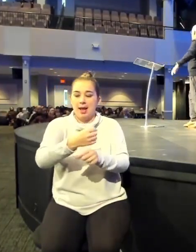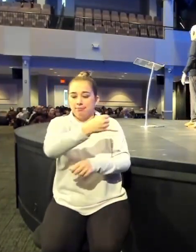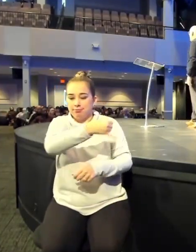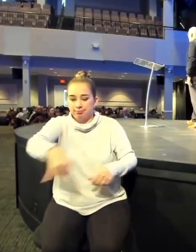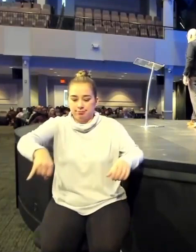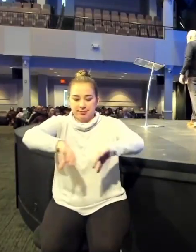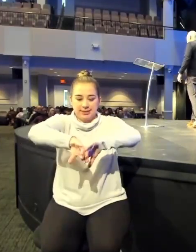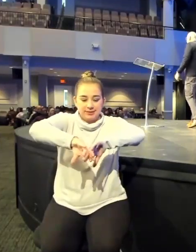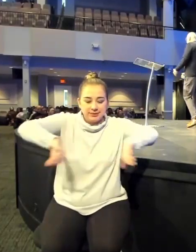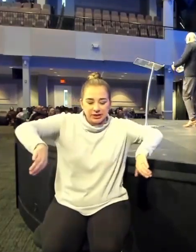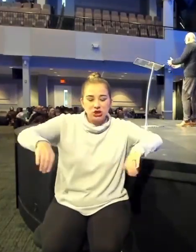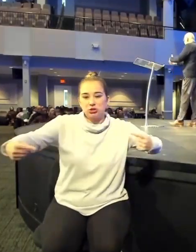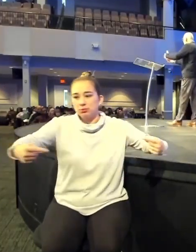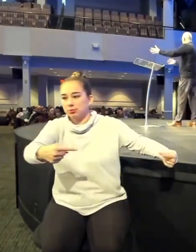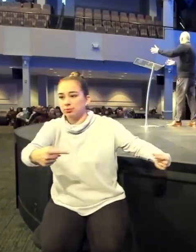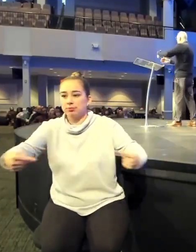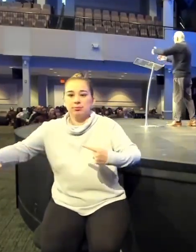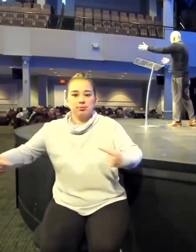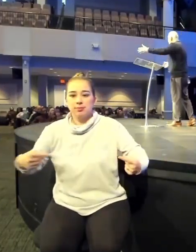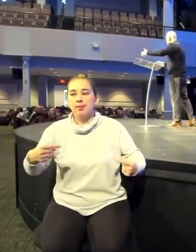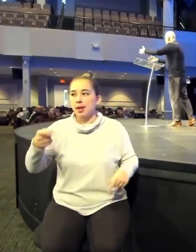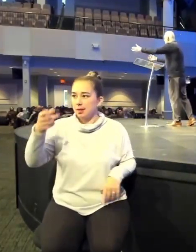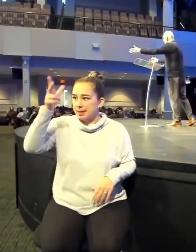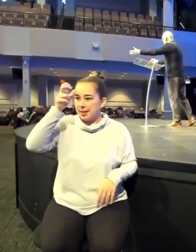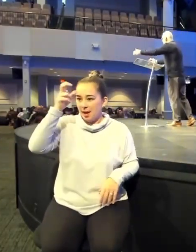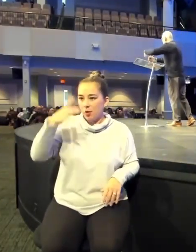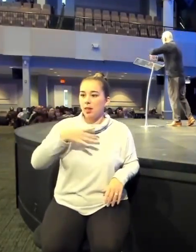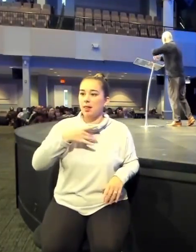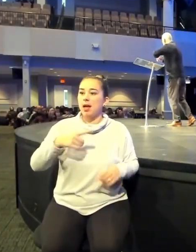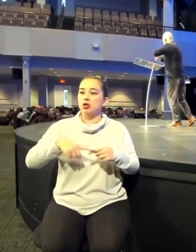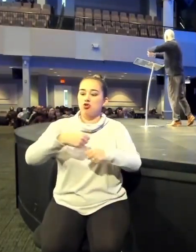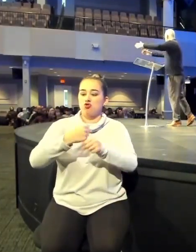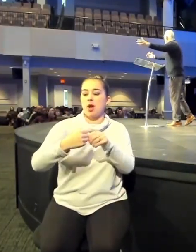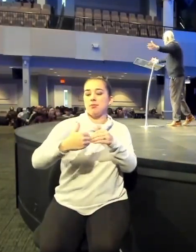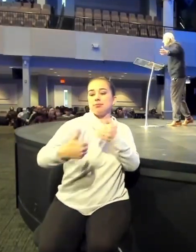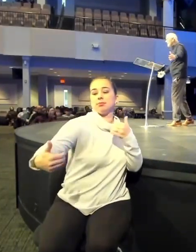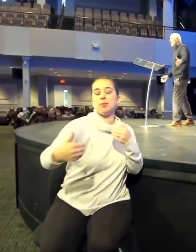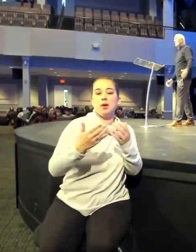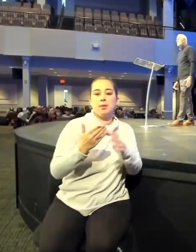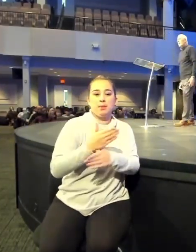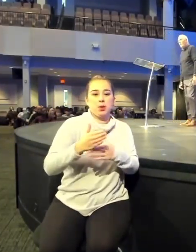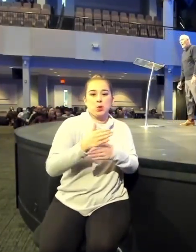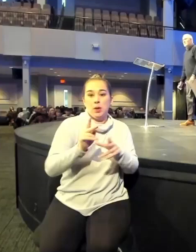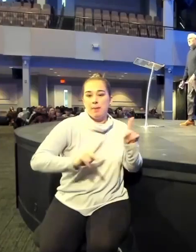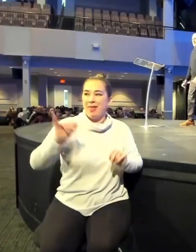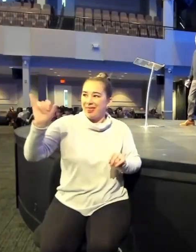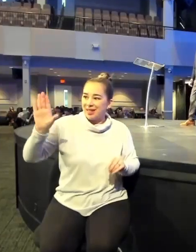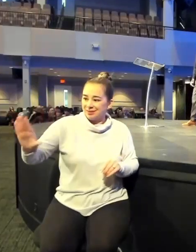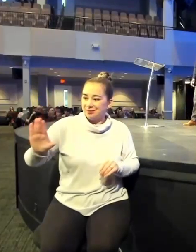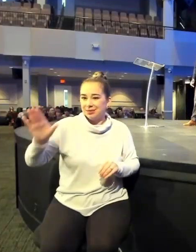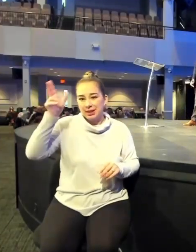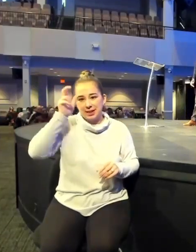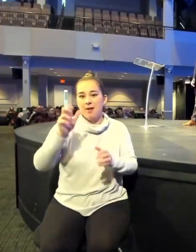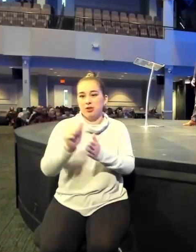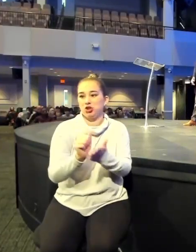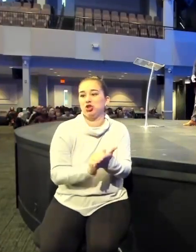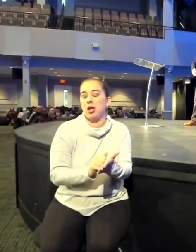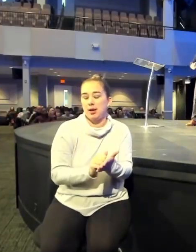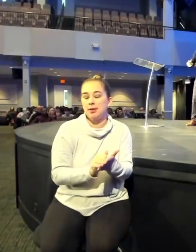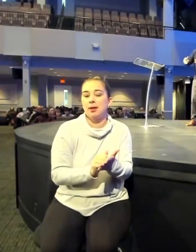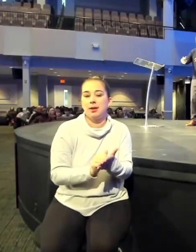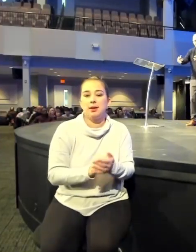strife. Satan loves to create walls between people. That's his agenda. That's what he wants to do.